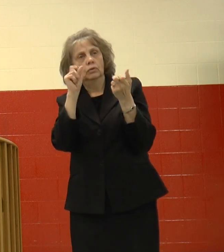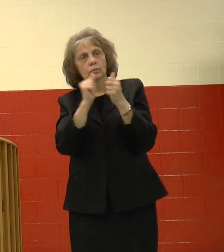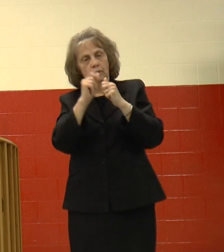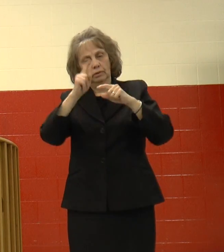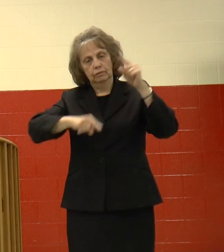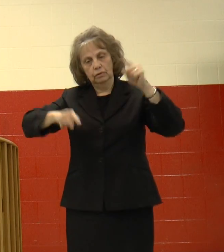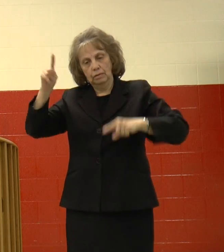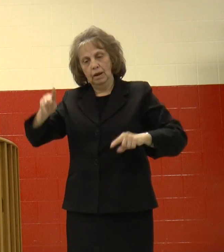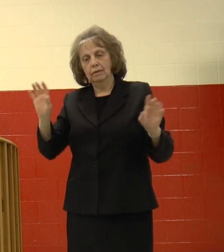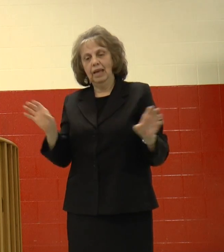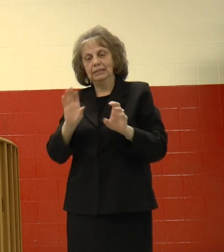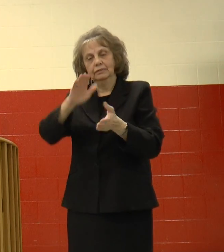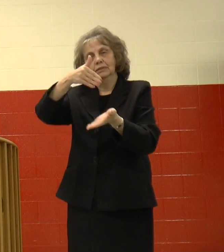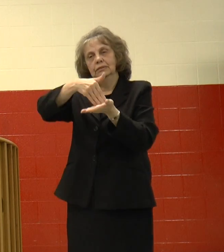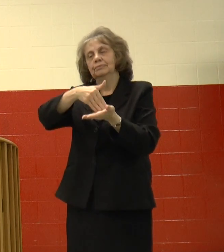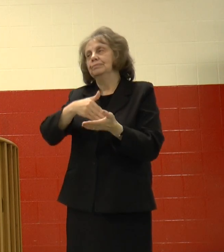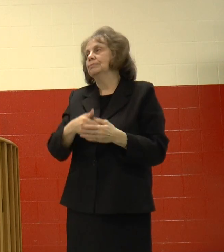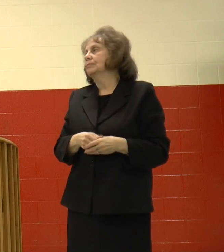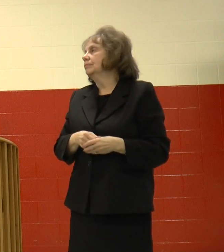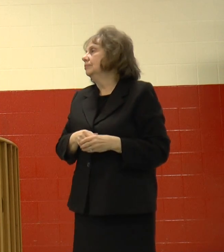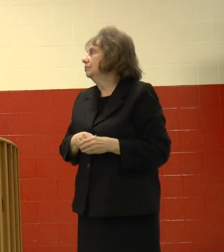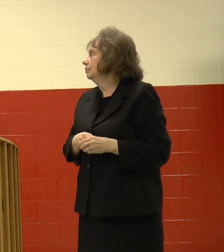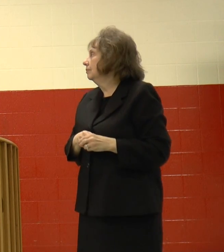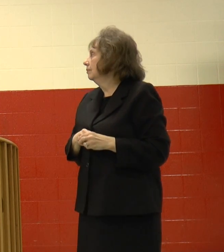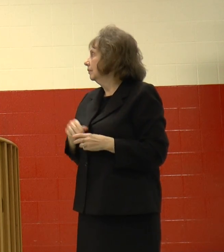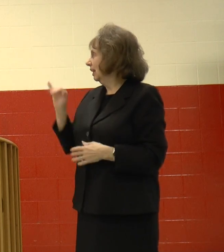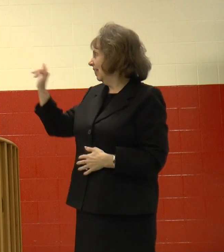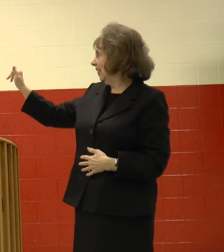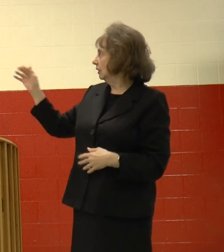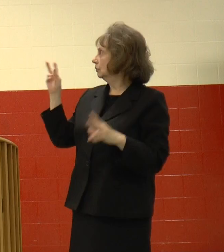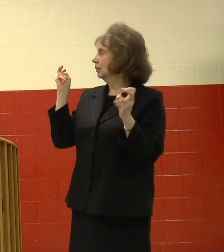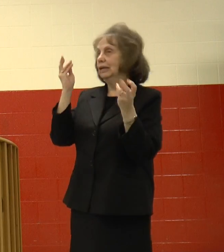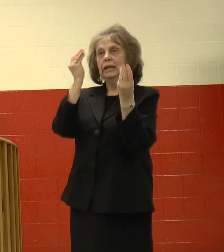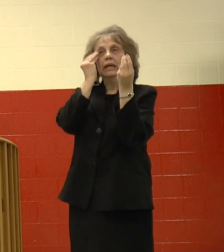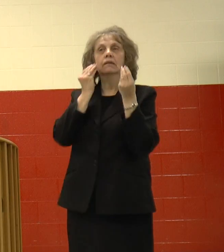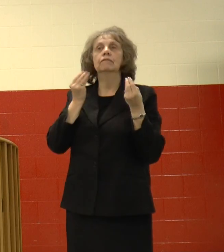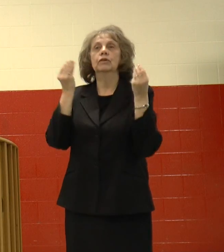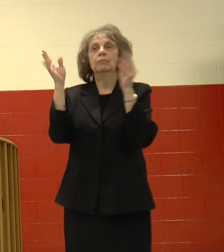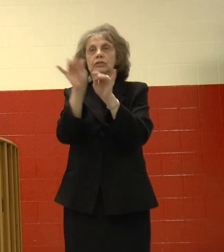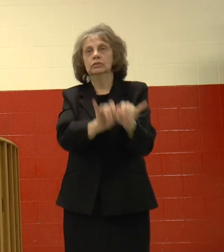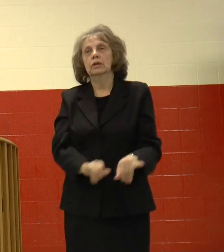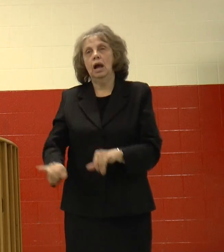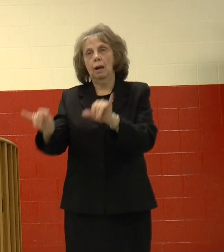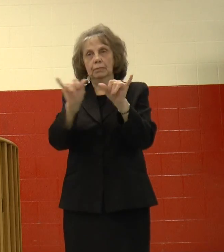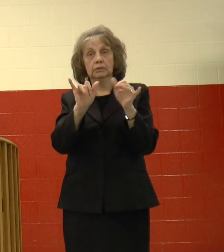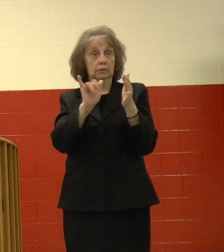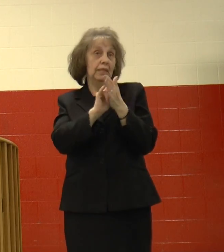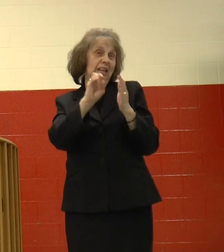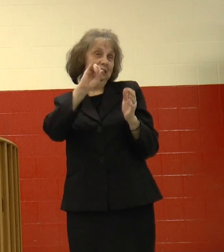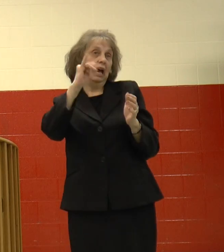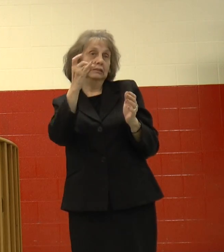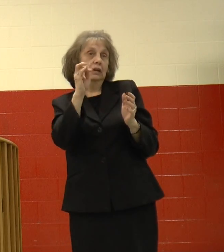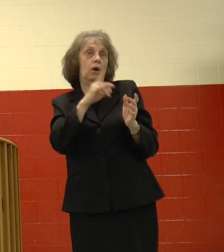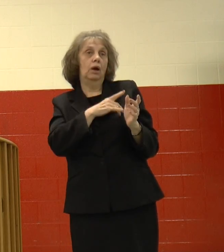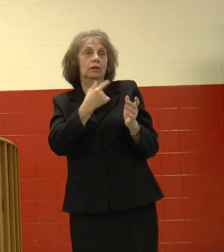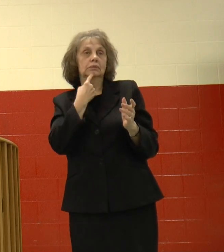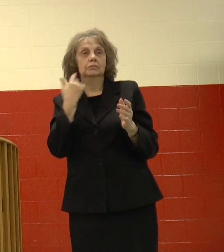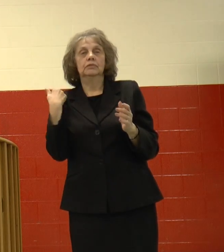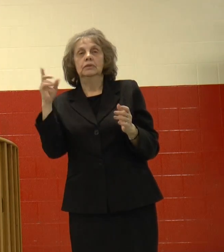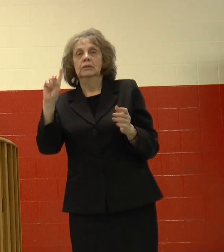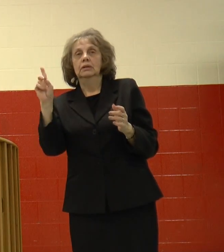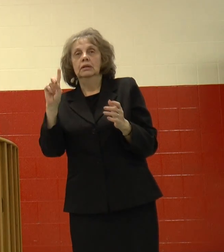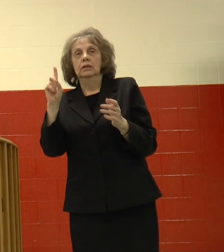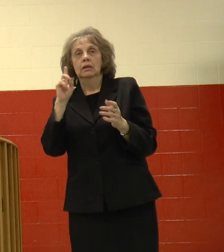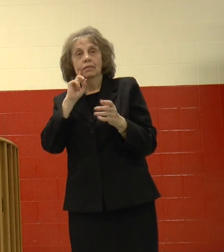of activity settings. This is an information commons for an example. This is Eisenhower High School that I mentioned. The